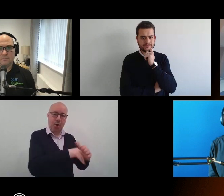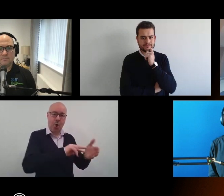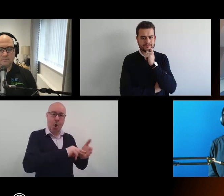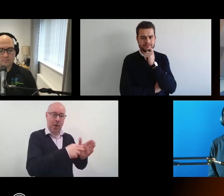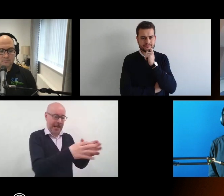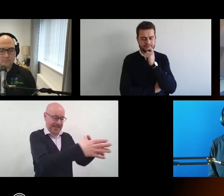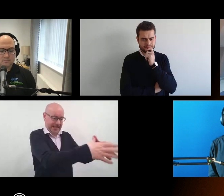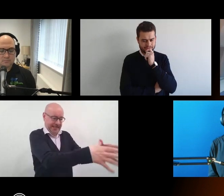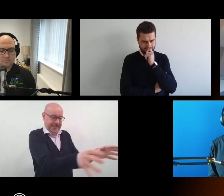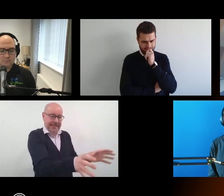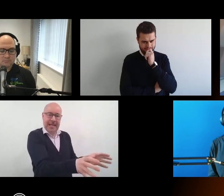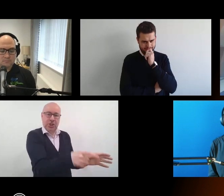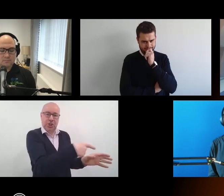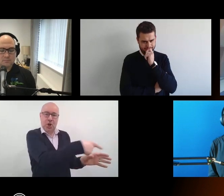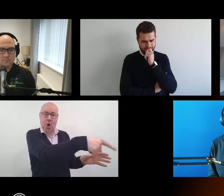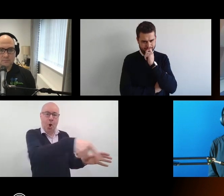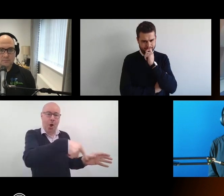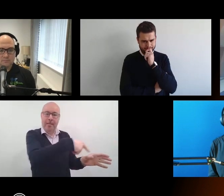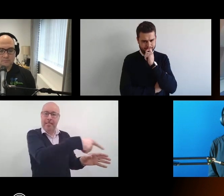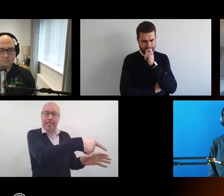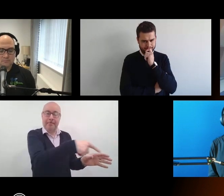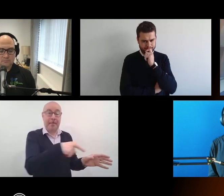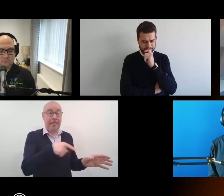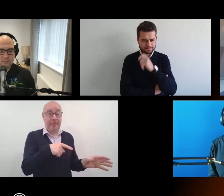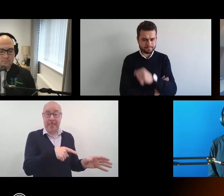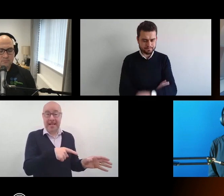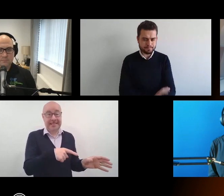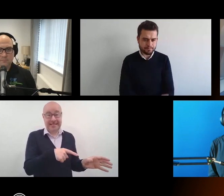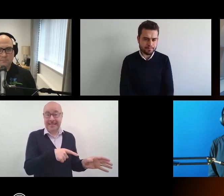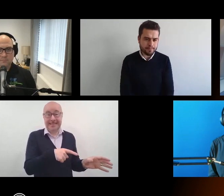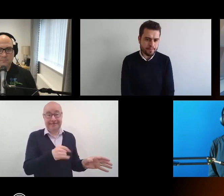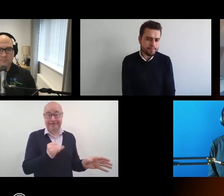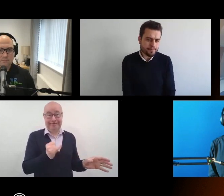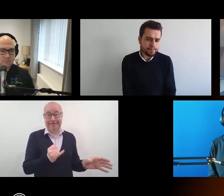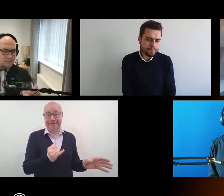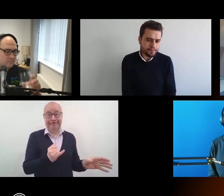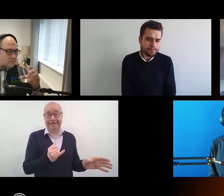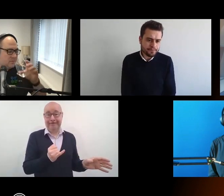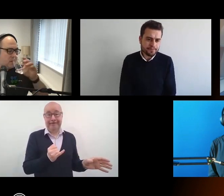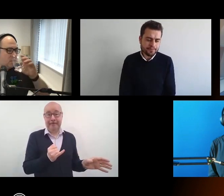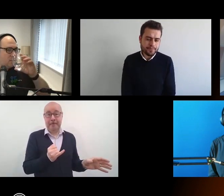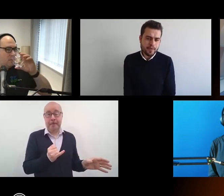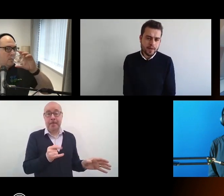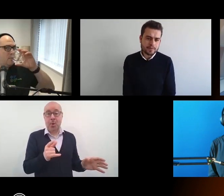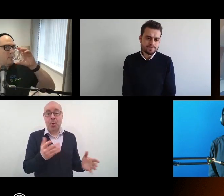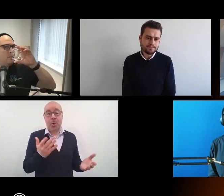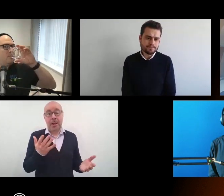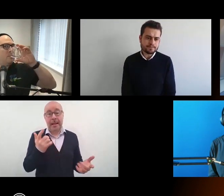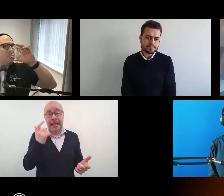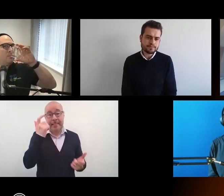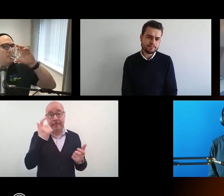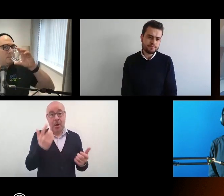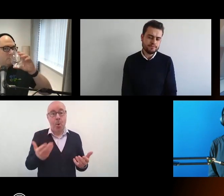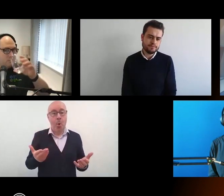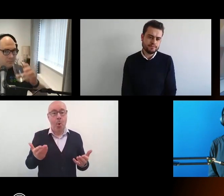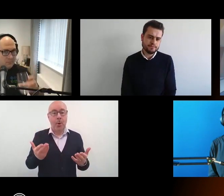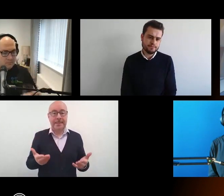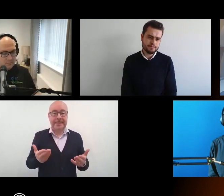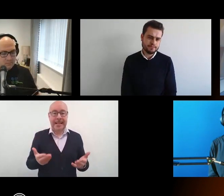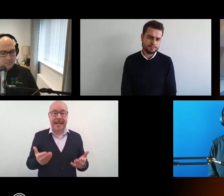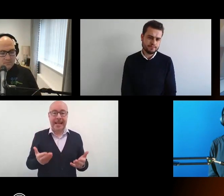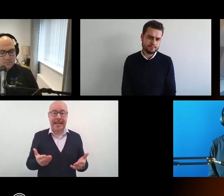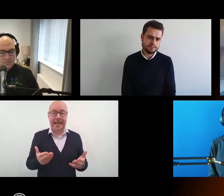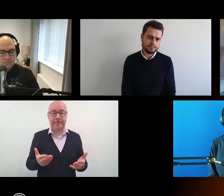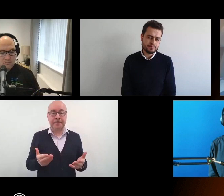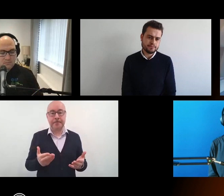is short-sighted. When we think about today's social topics, whether it be one